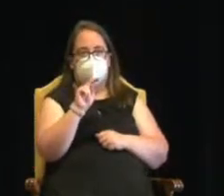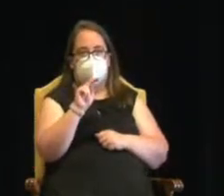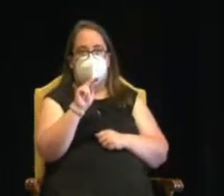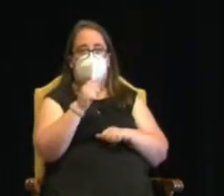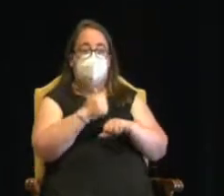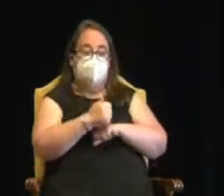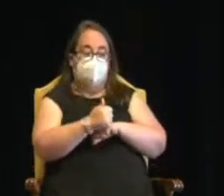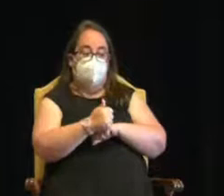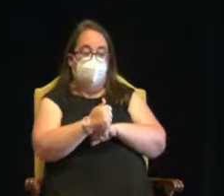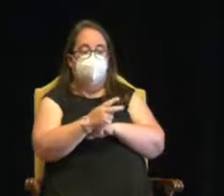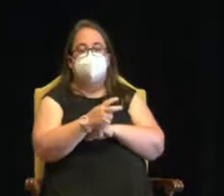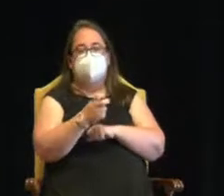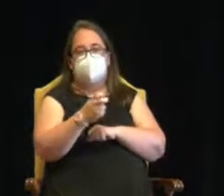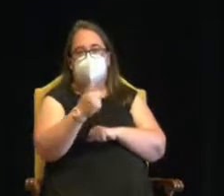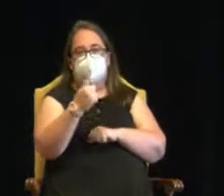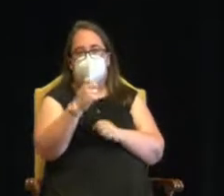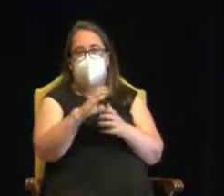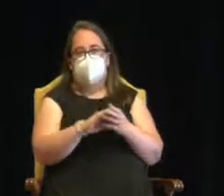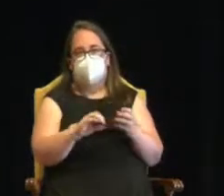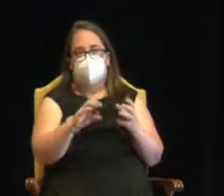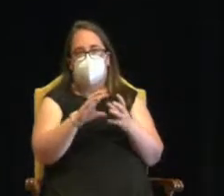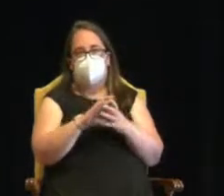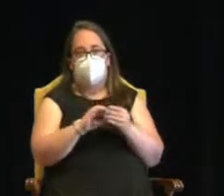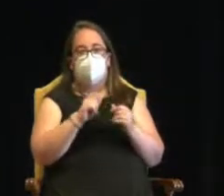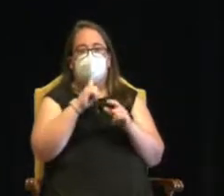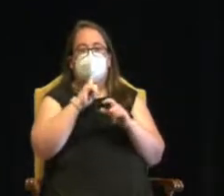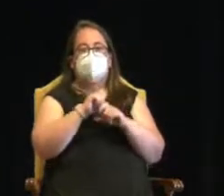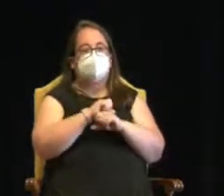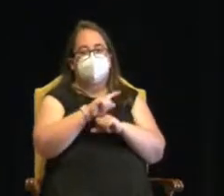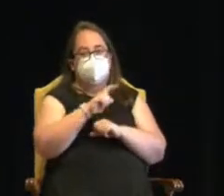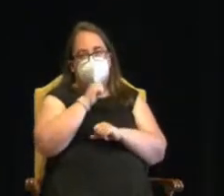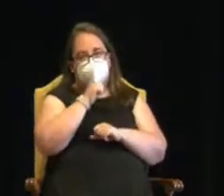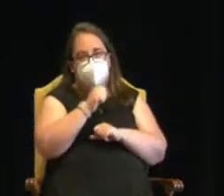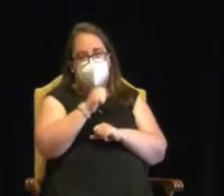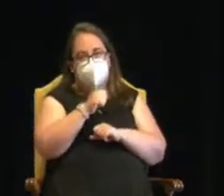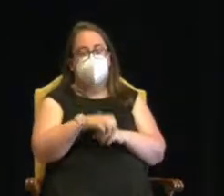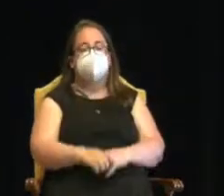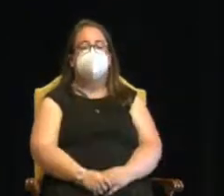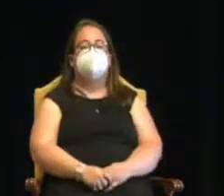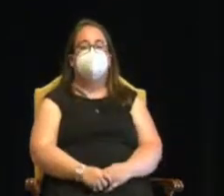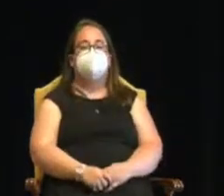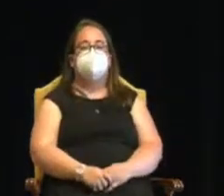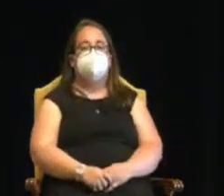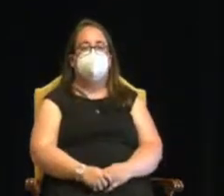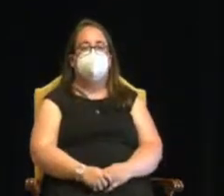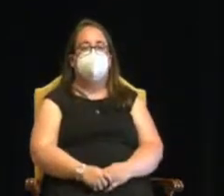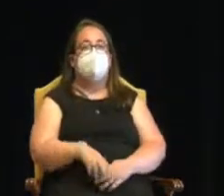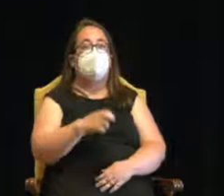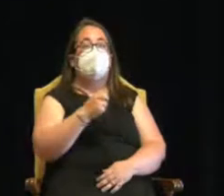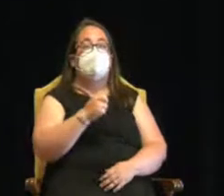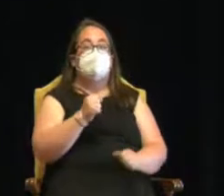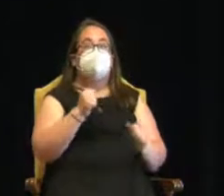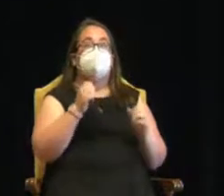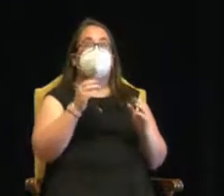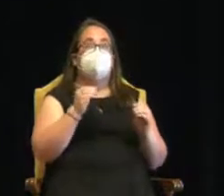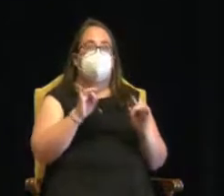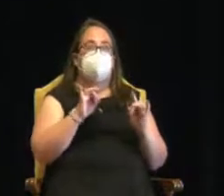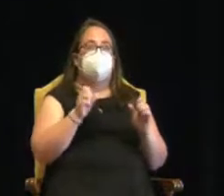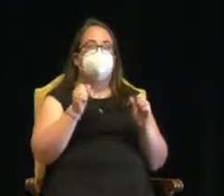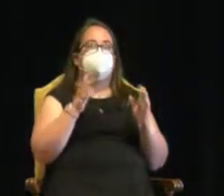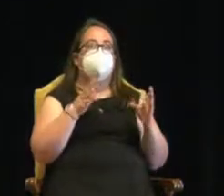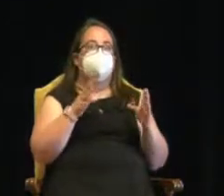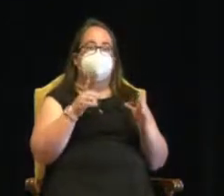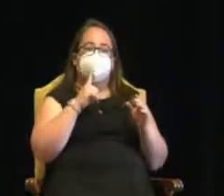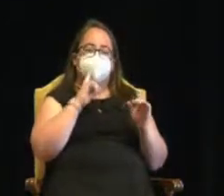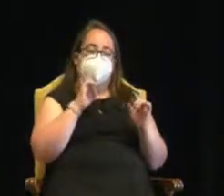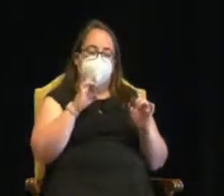of stealing someone's story, and he really didn't. He's so awful in so many ways. He's a